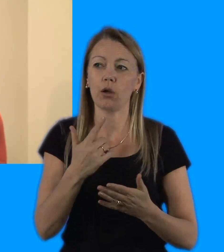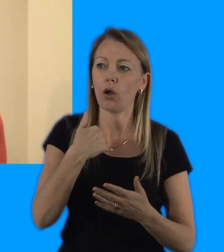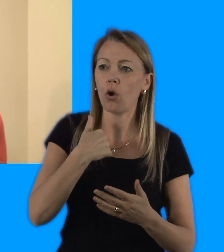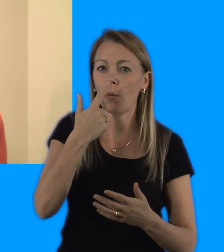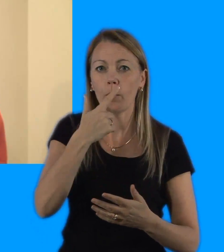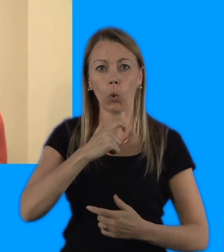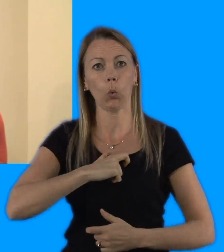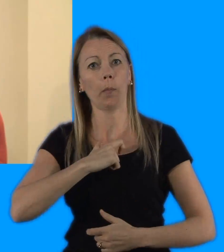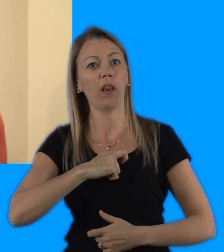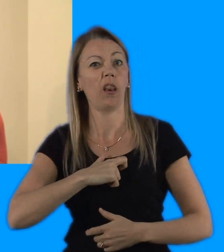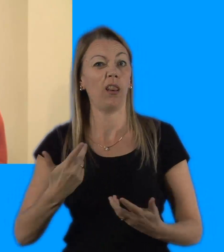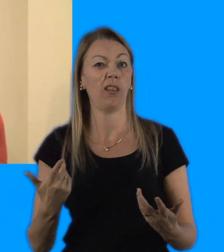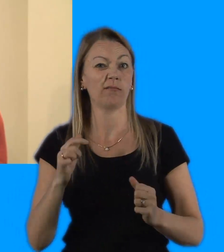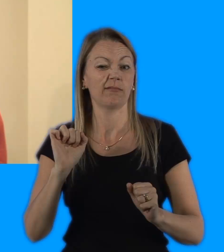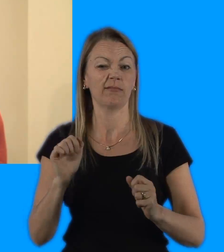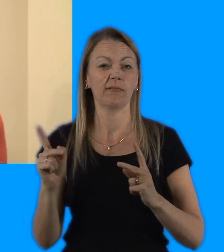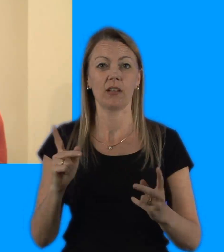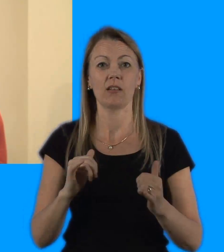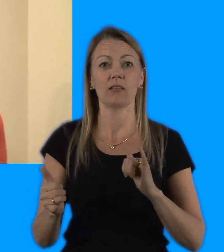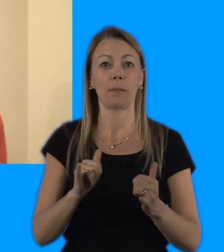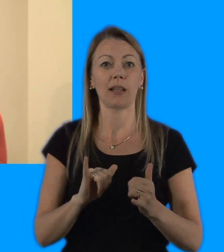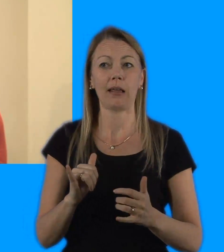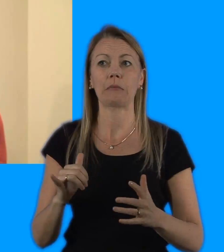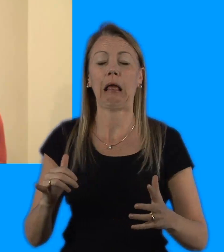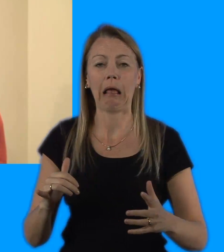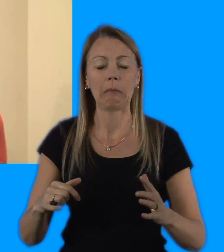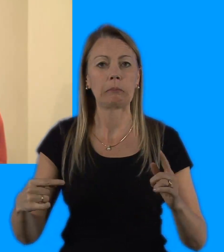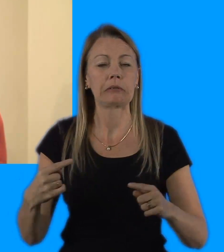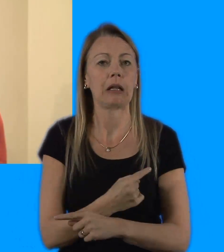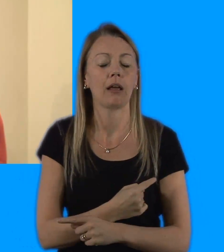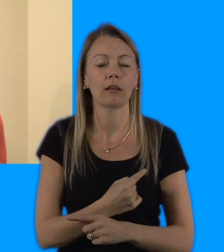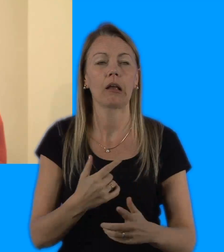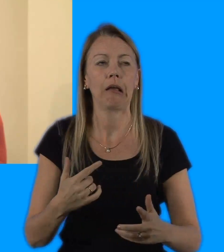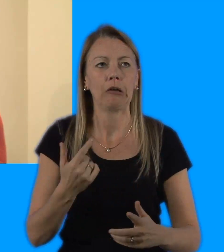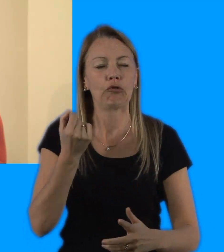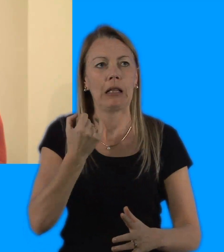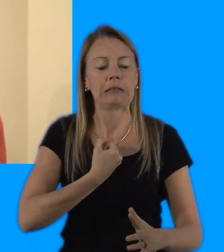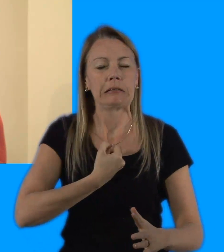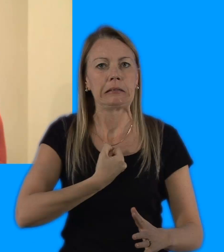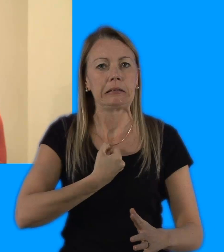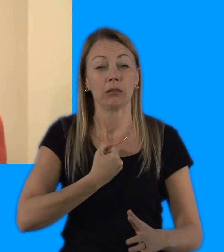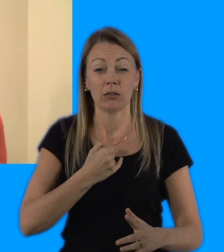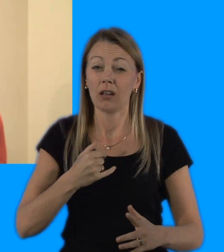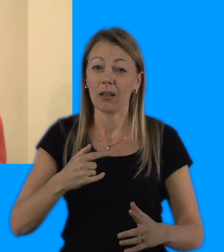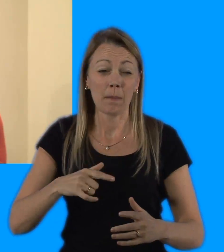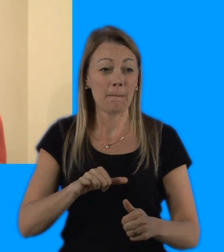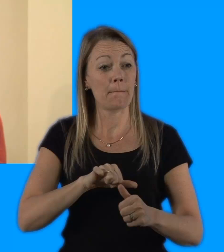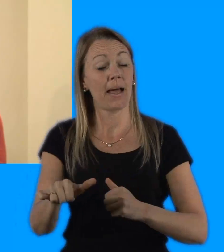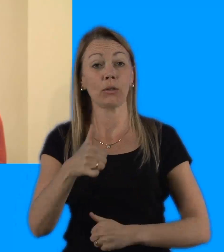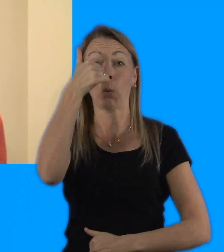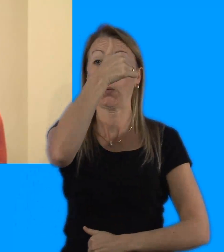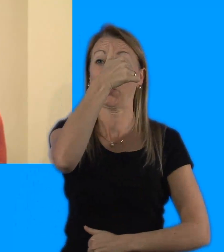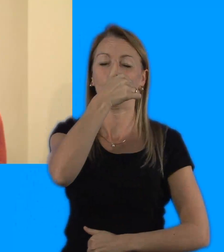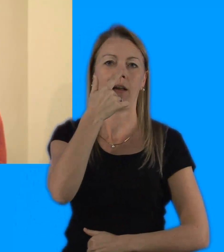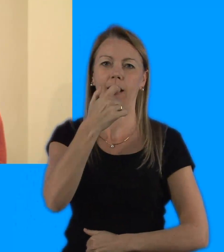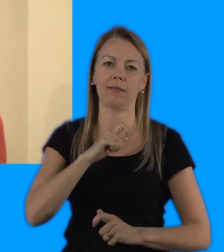just our capacity as human beings to sometimes fall by the wayside that way, and realise that we all have prejudices, even the